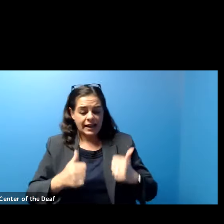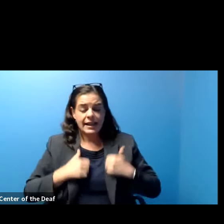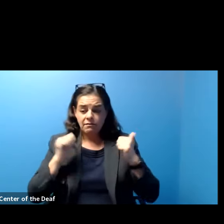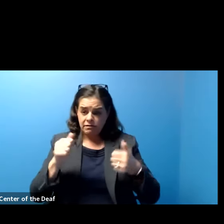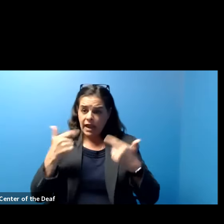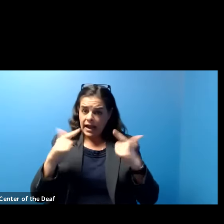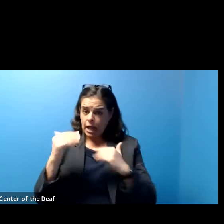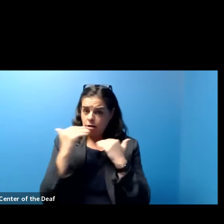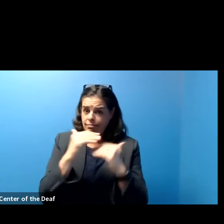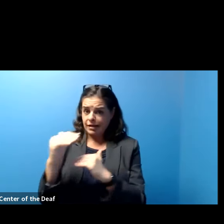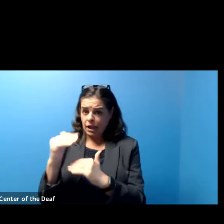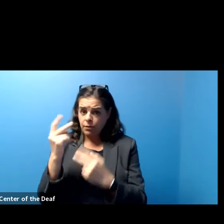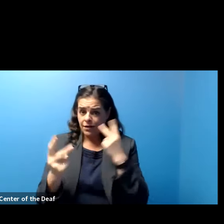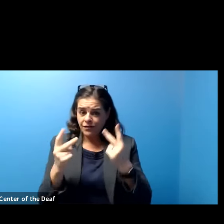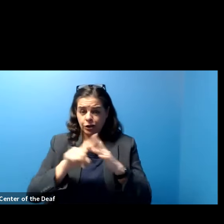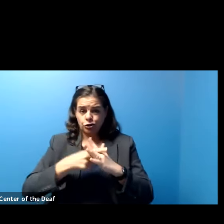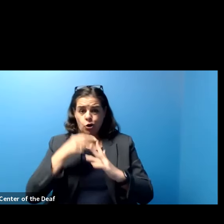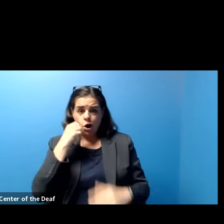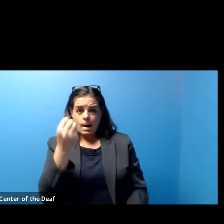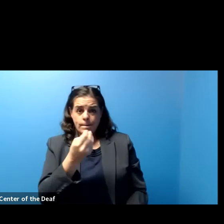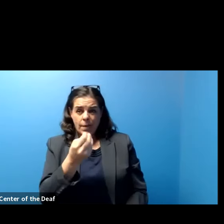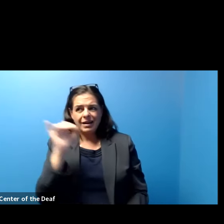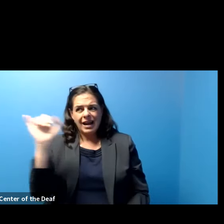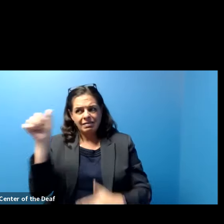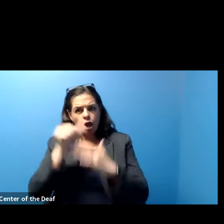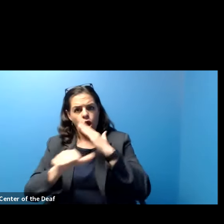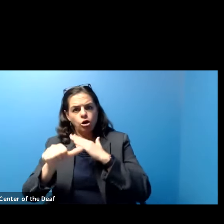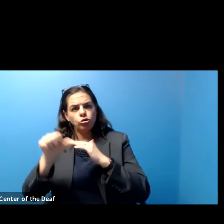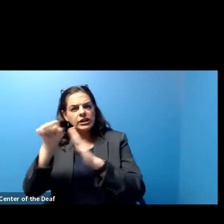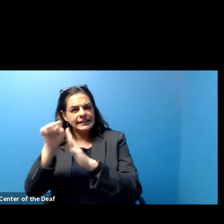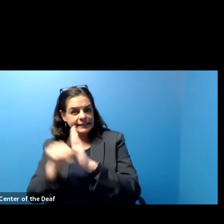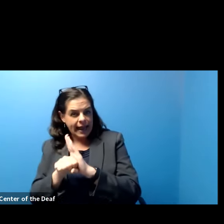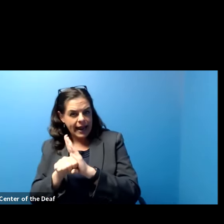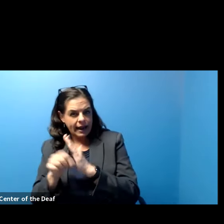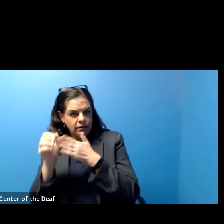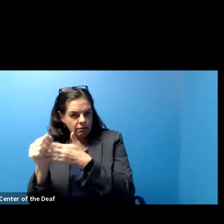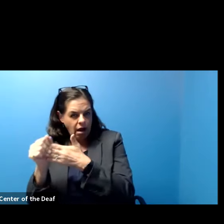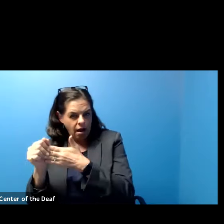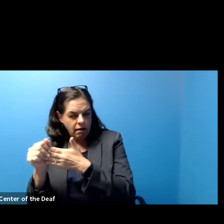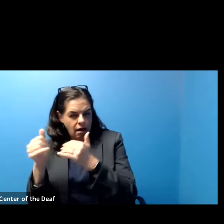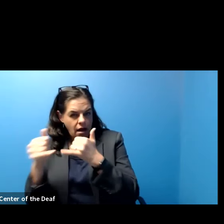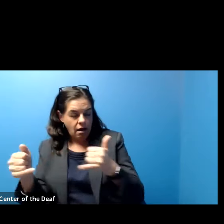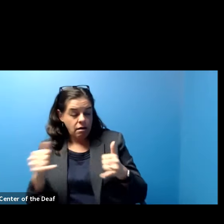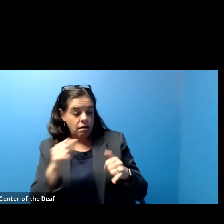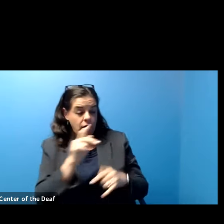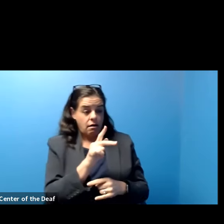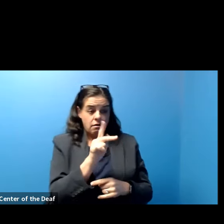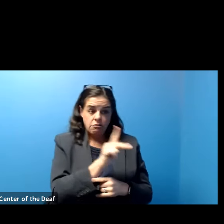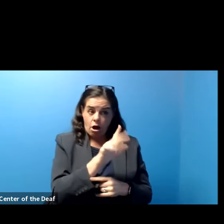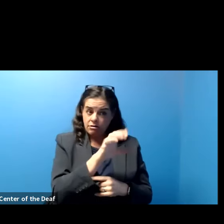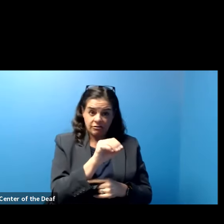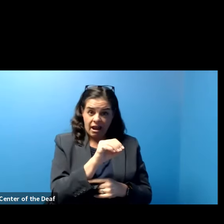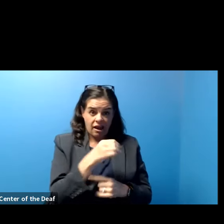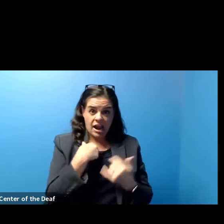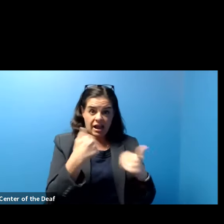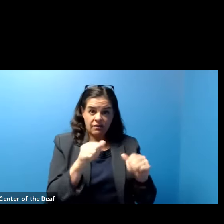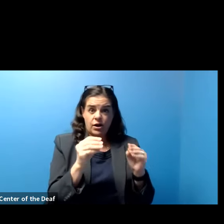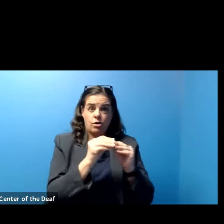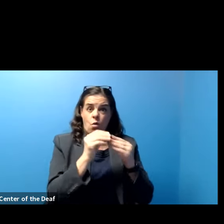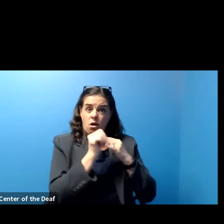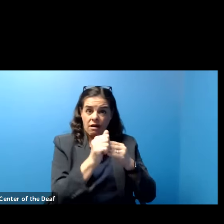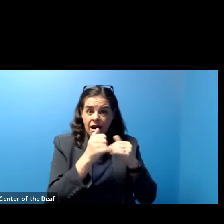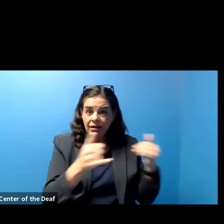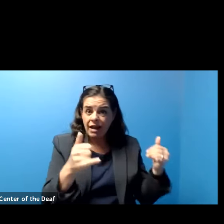starting Monday. Those facilities fall under state guidance. Has KCHD received any additional guidance or information regarding